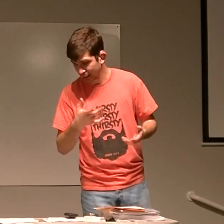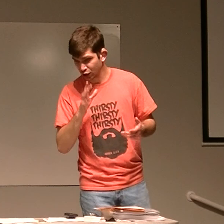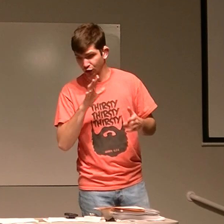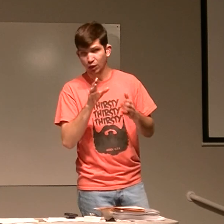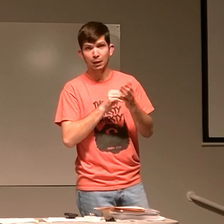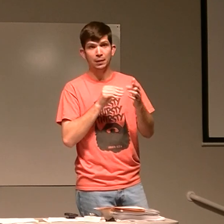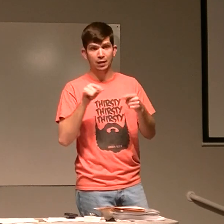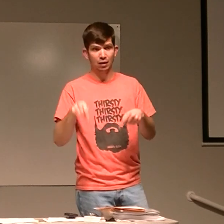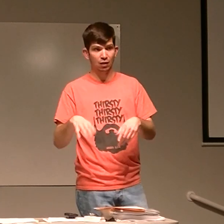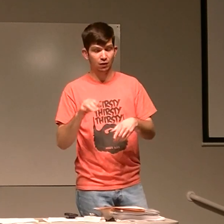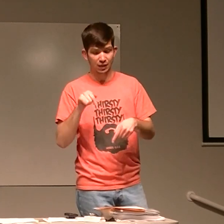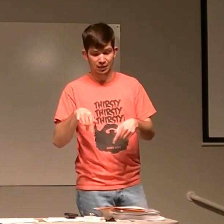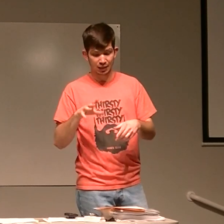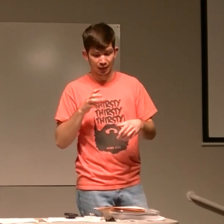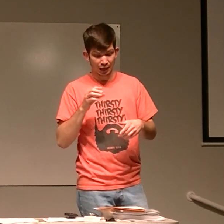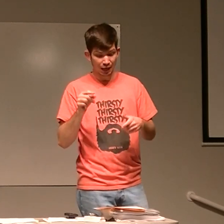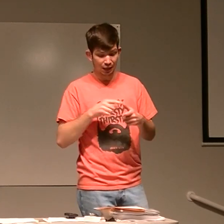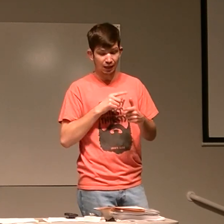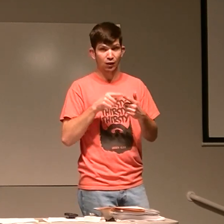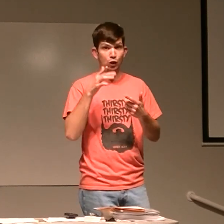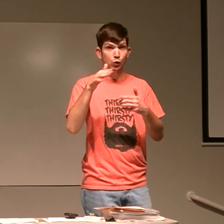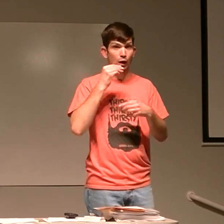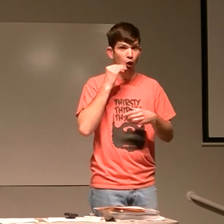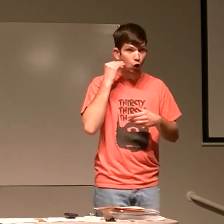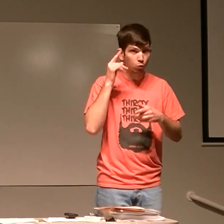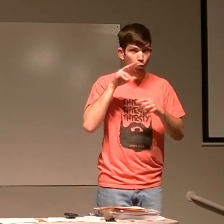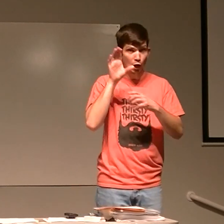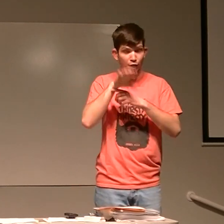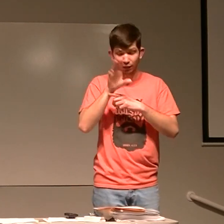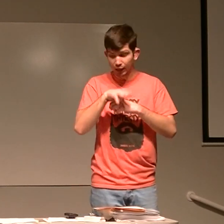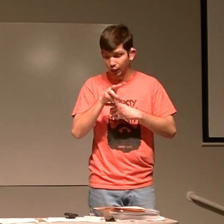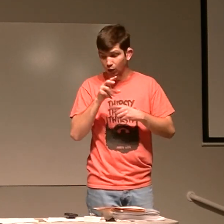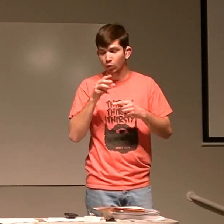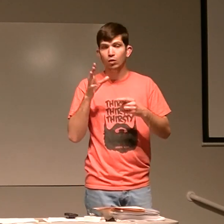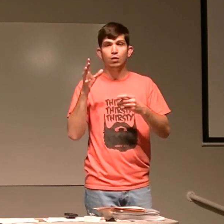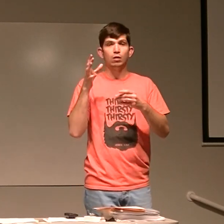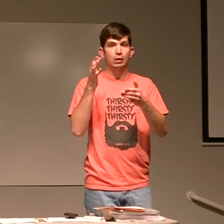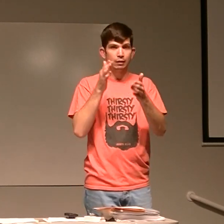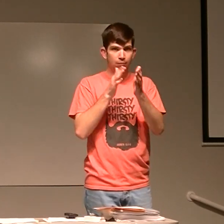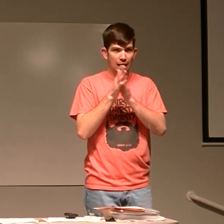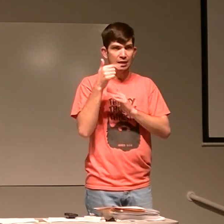your copy of this, and then those who are at home watching the video can